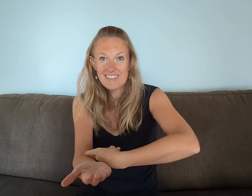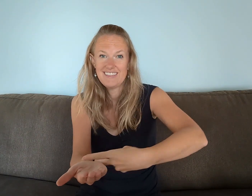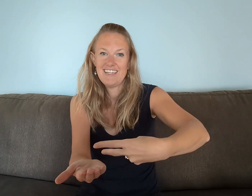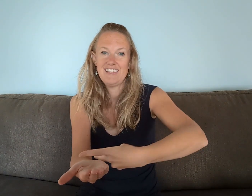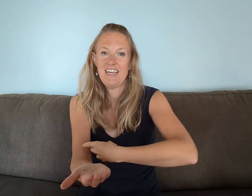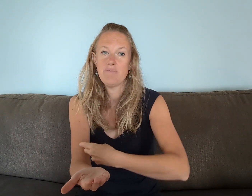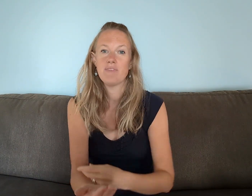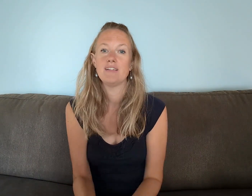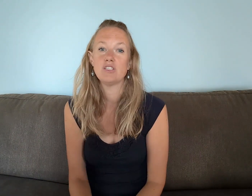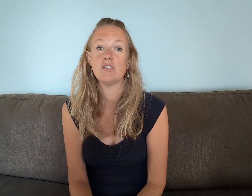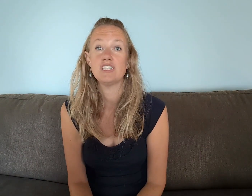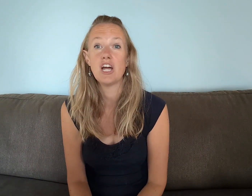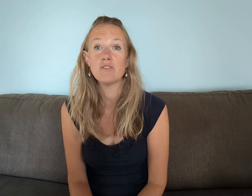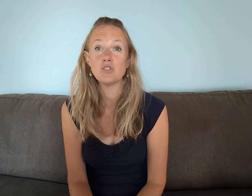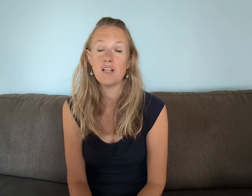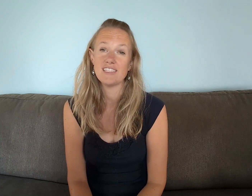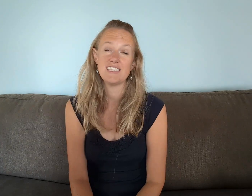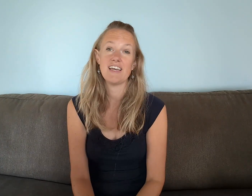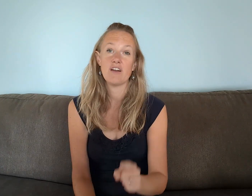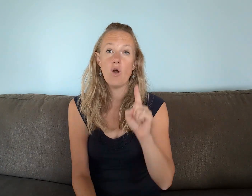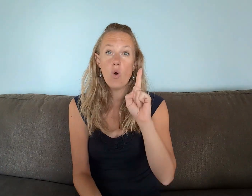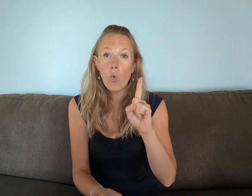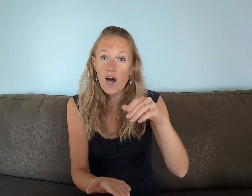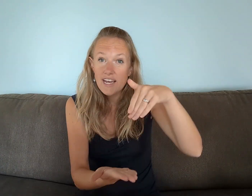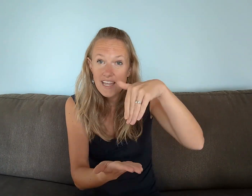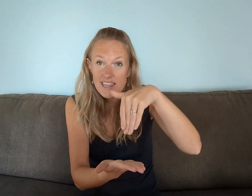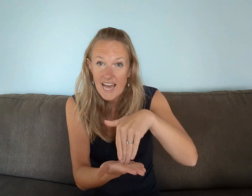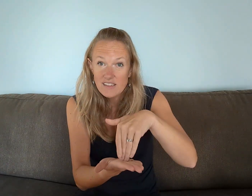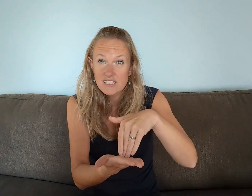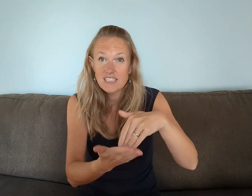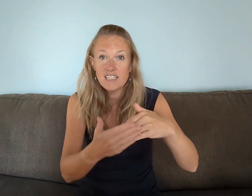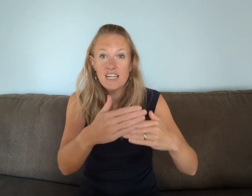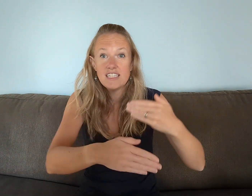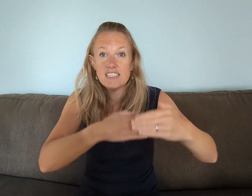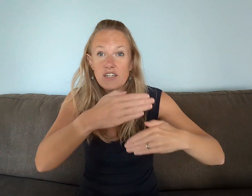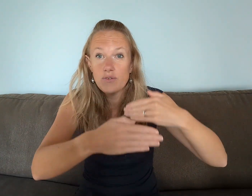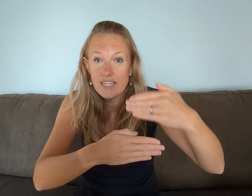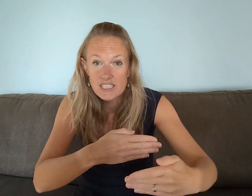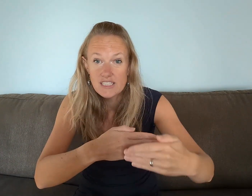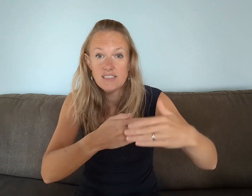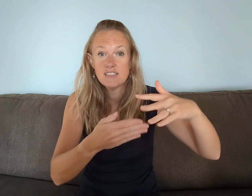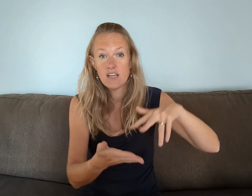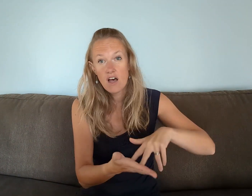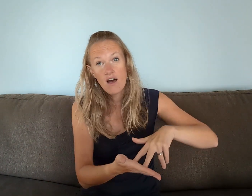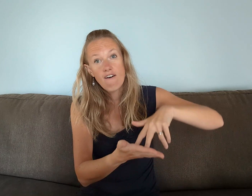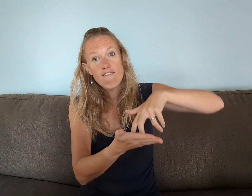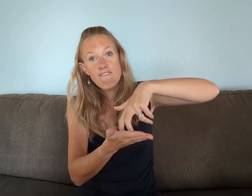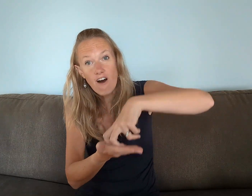how you sign lamb. So let's try those 2 lines together. 1,000 generations